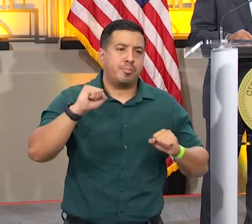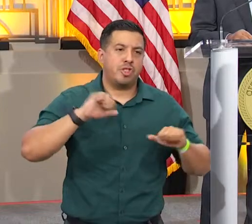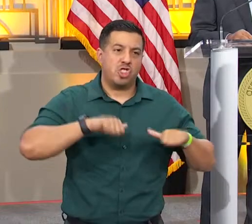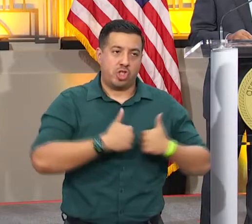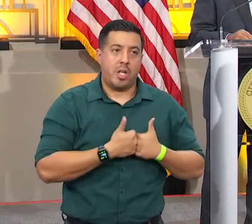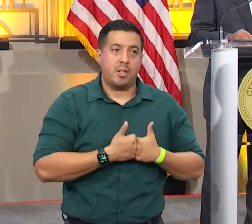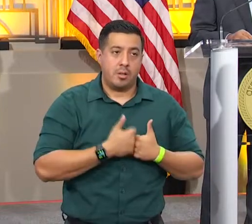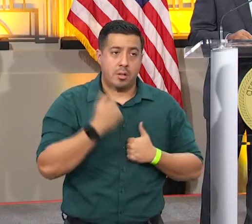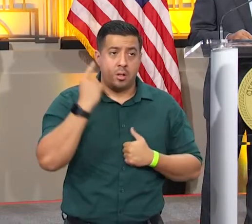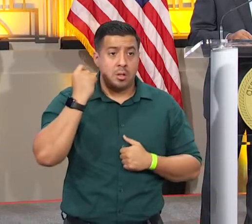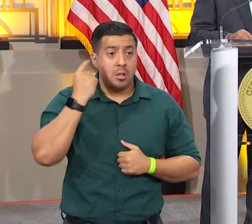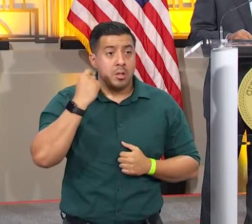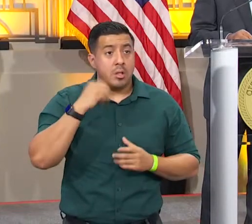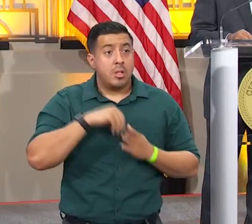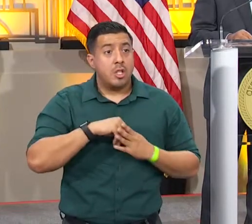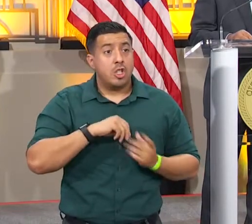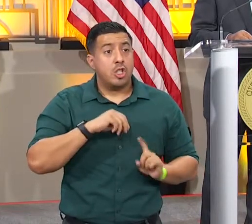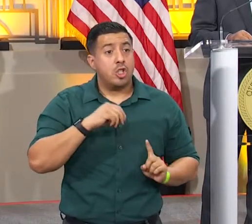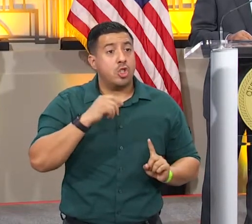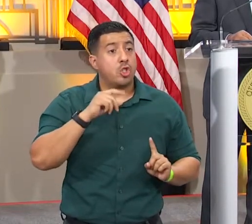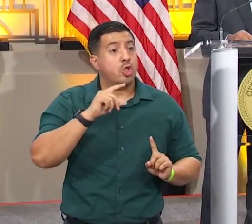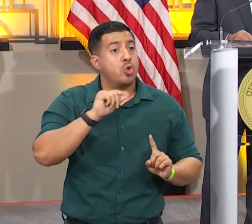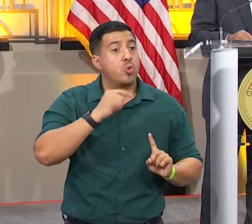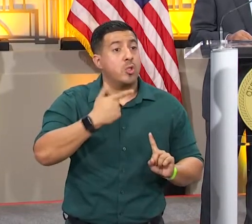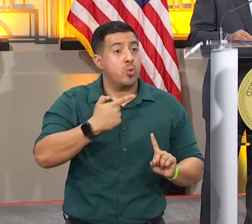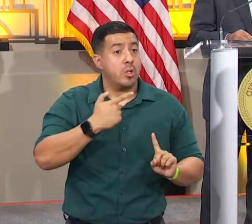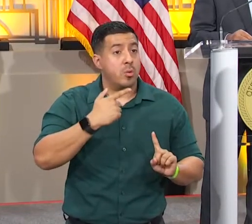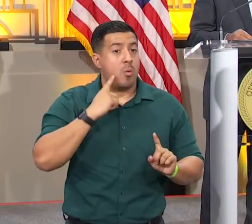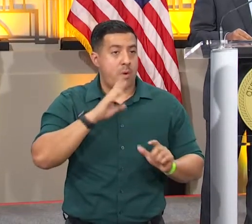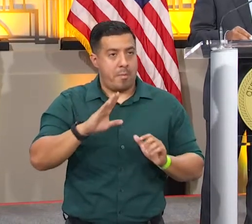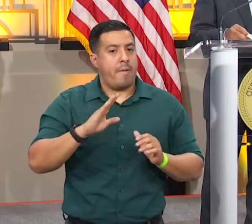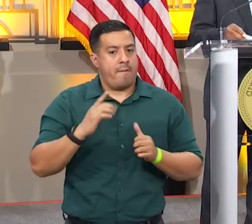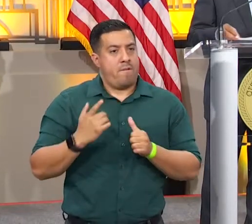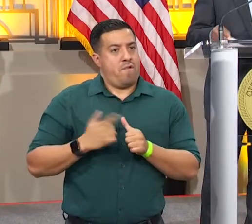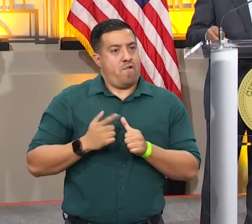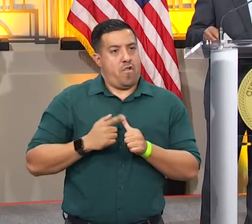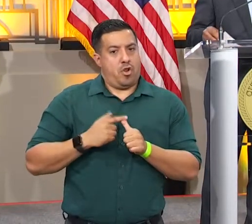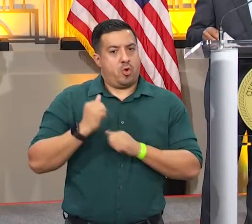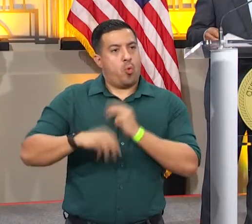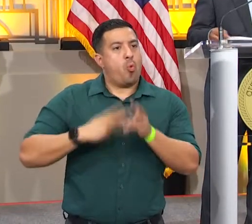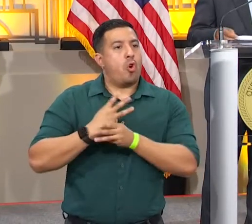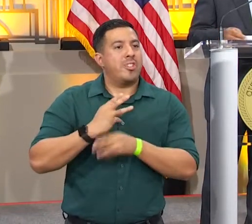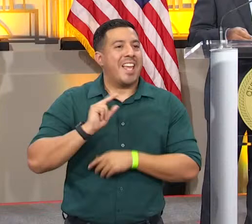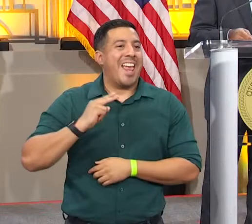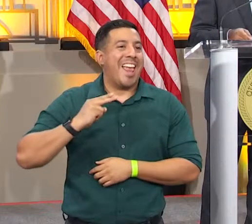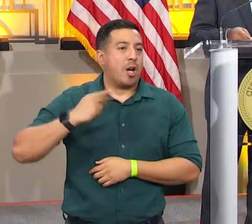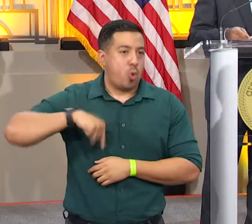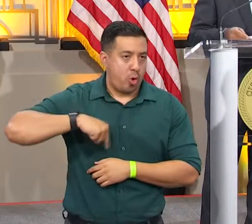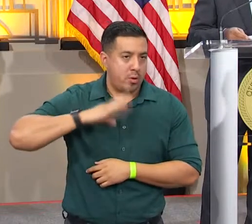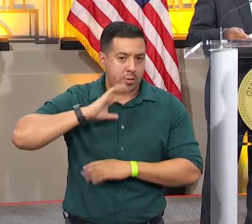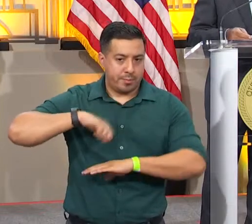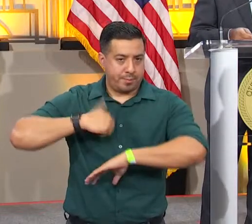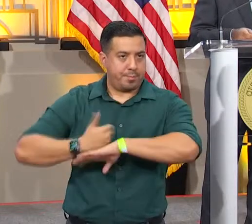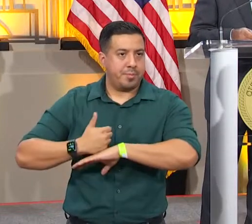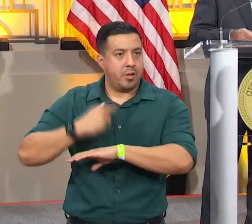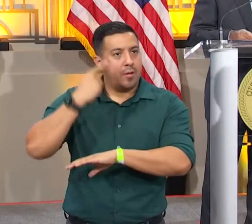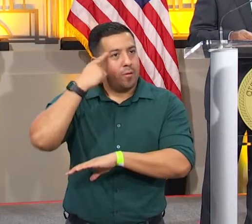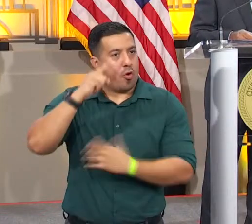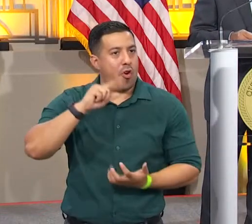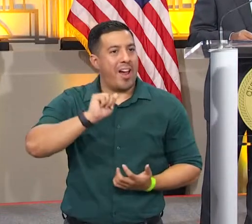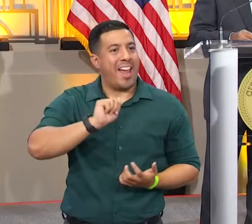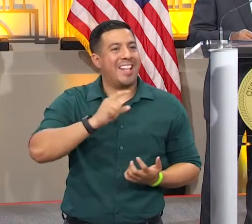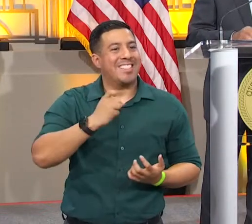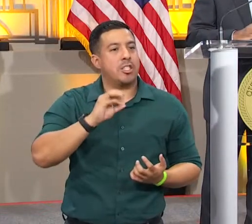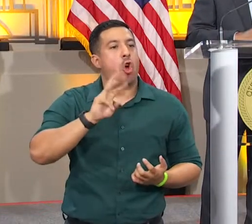In 21, the Houston Spaceport will be the world's headquarters for Axiom Space,